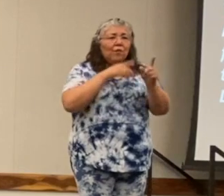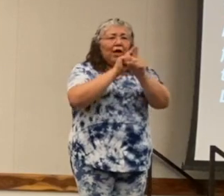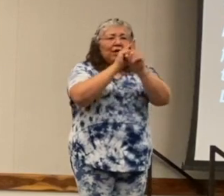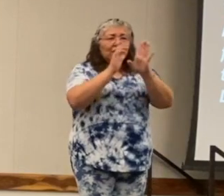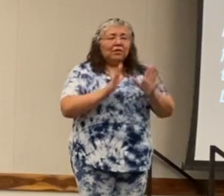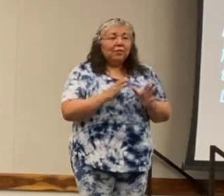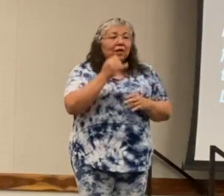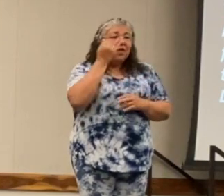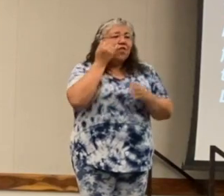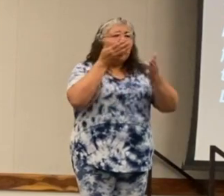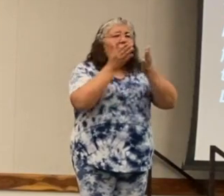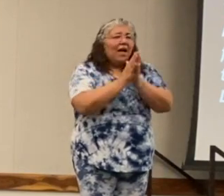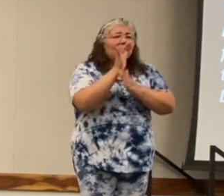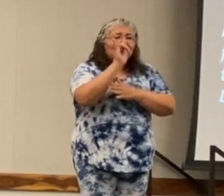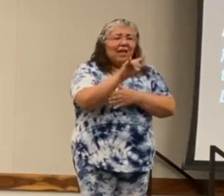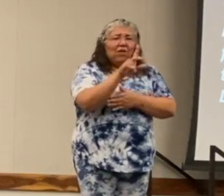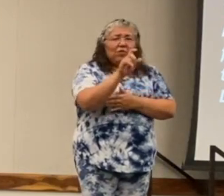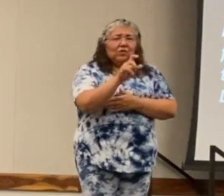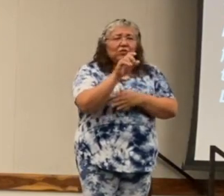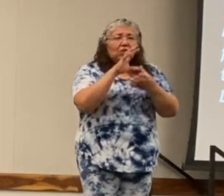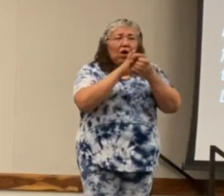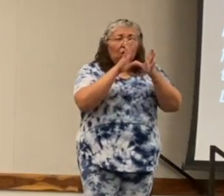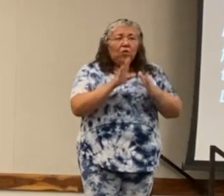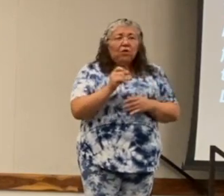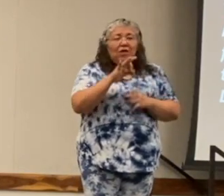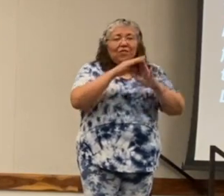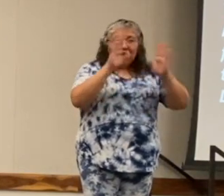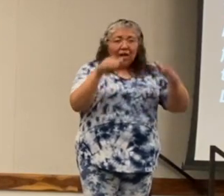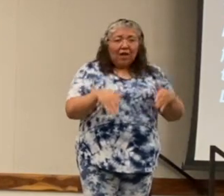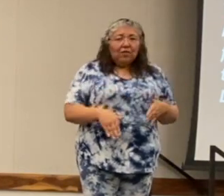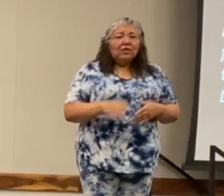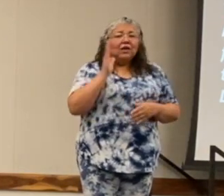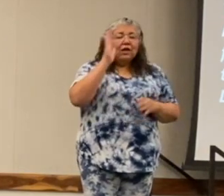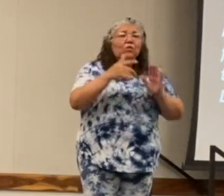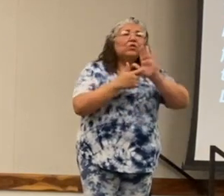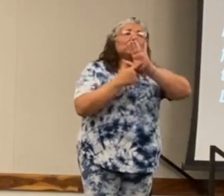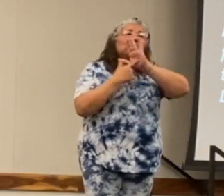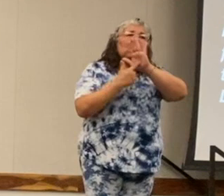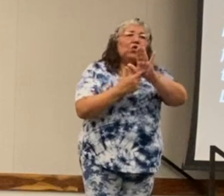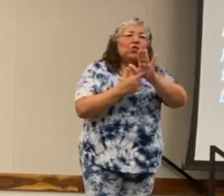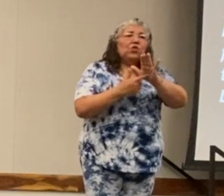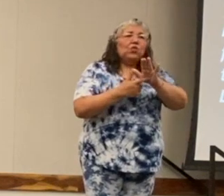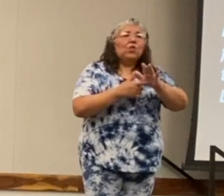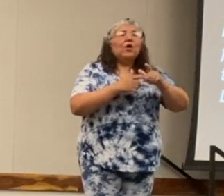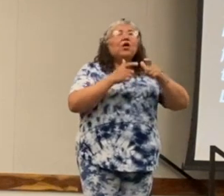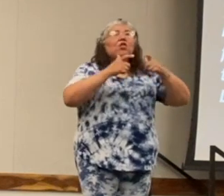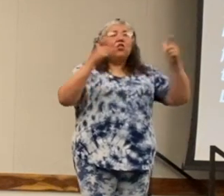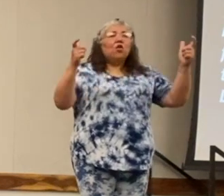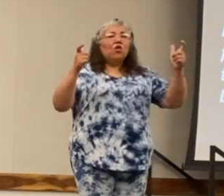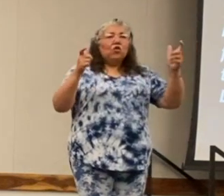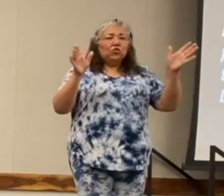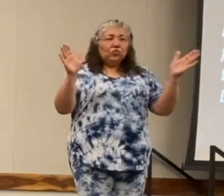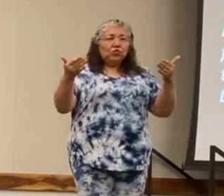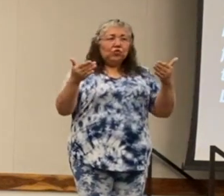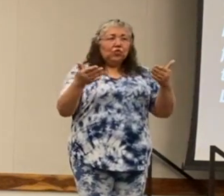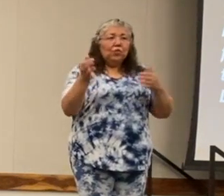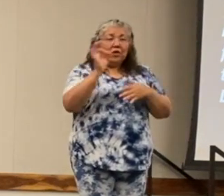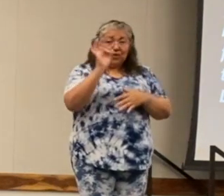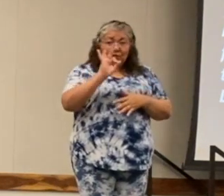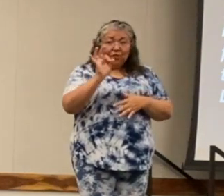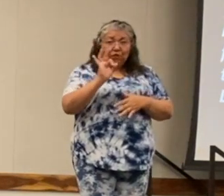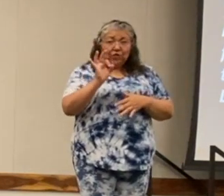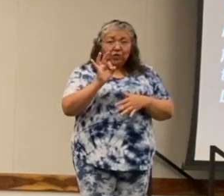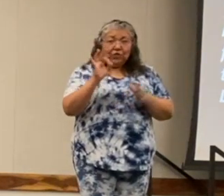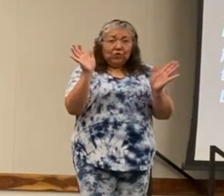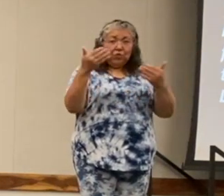If you ask that question to the owner of the house, he will show you a large room, and it's furnished. It's furnished, the